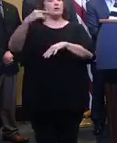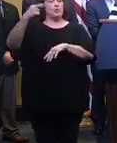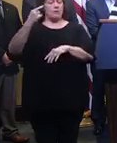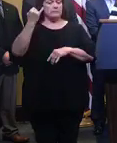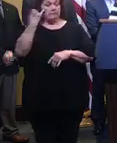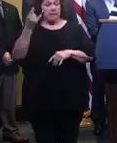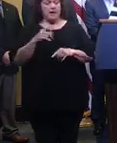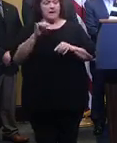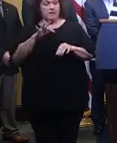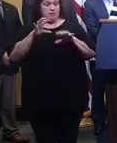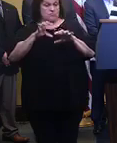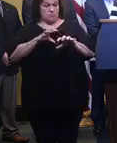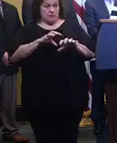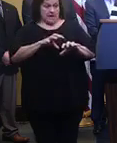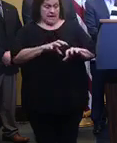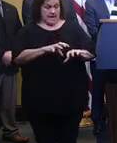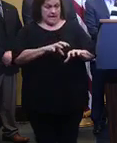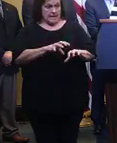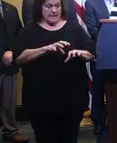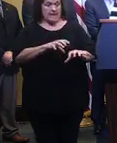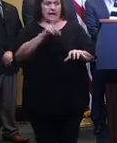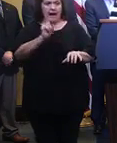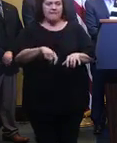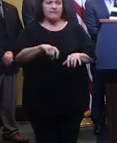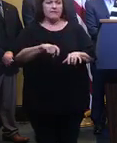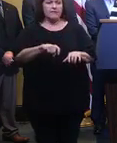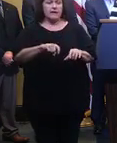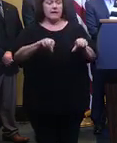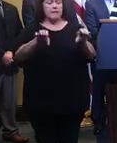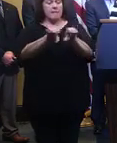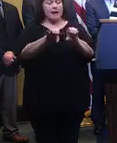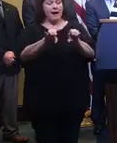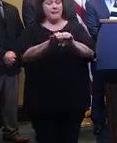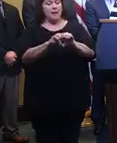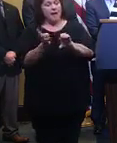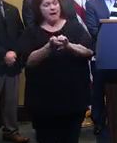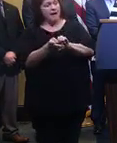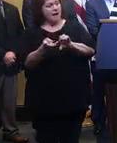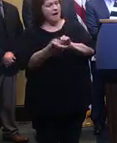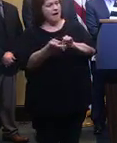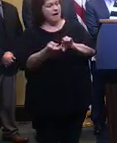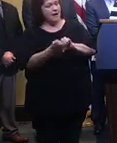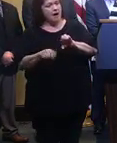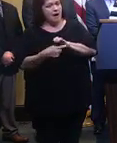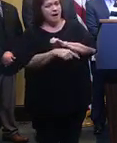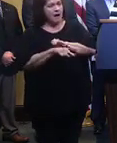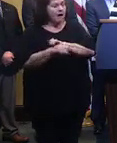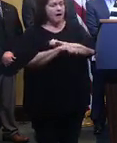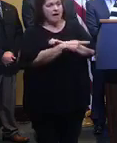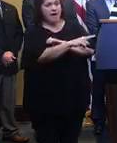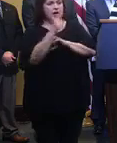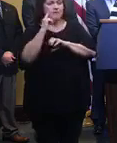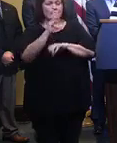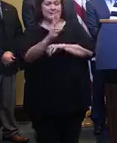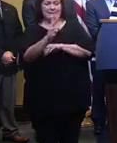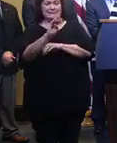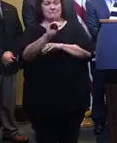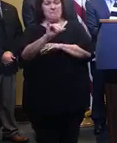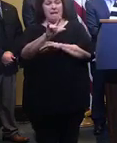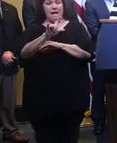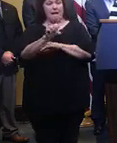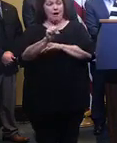to make its way through over 6 miles of pipes, culverts, canals, in addition to being pumped